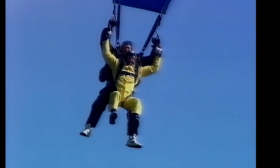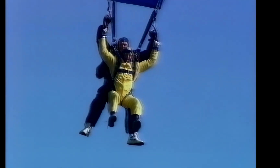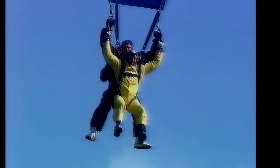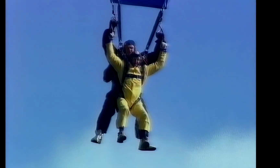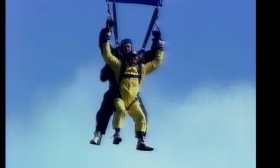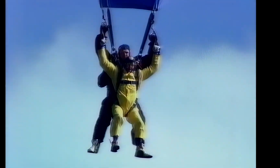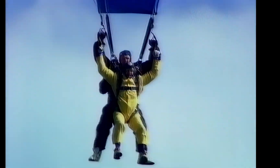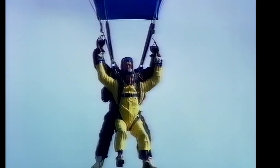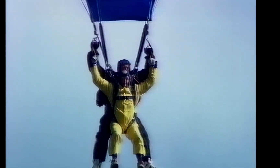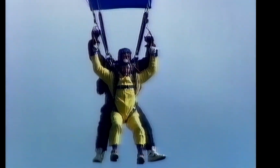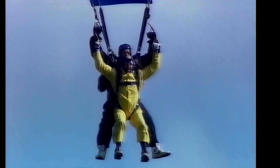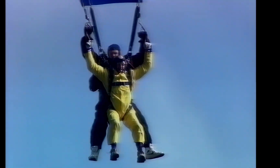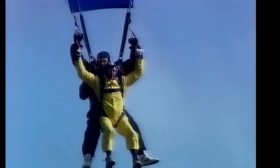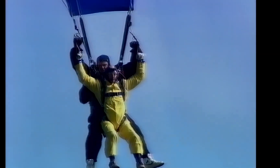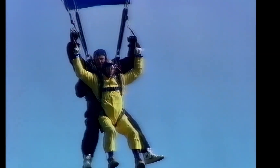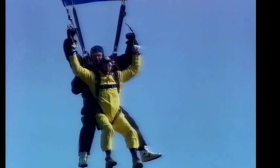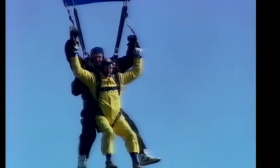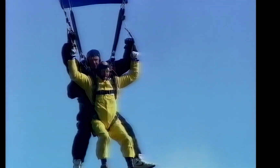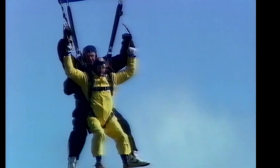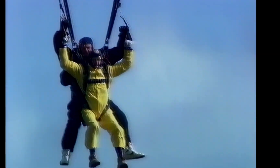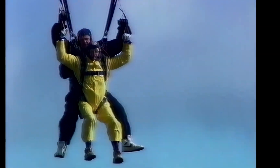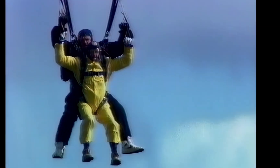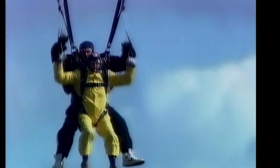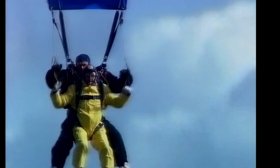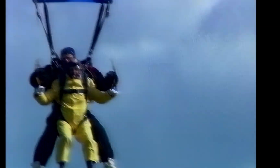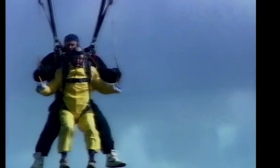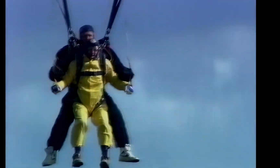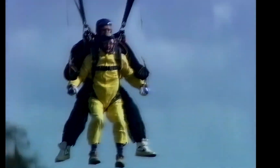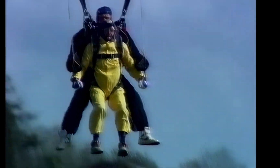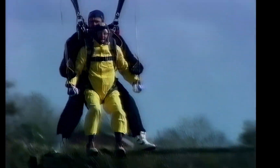sorrow. And if the winds don't catch you, I will.